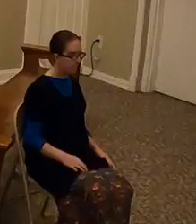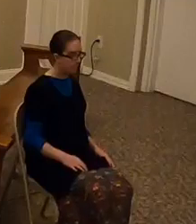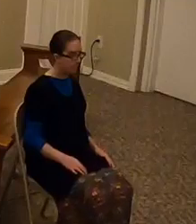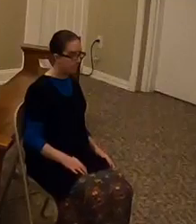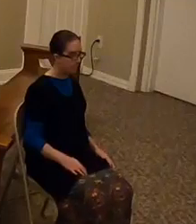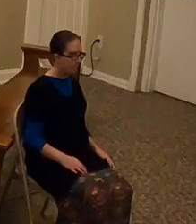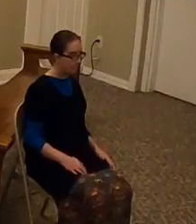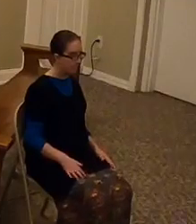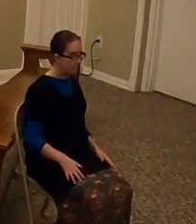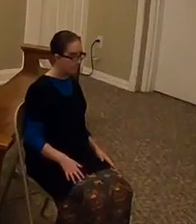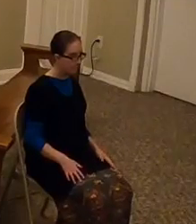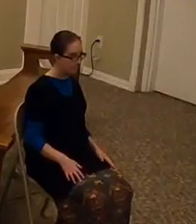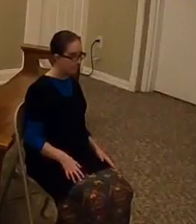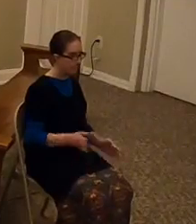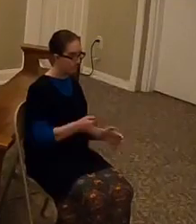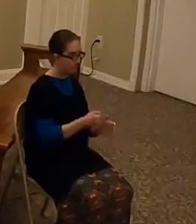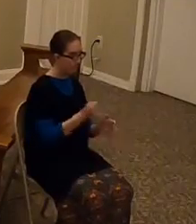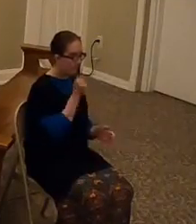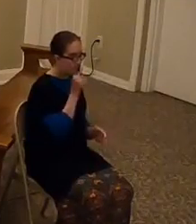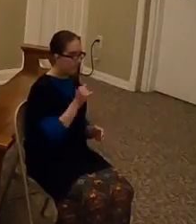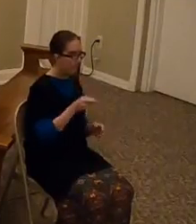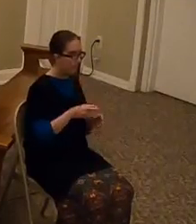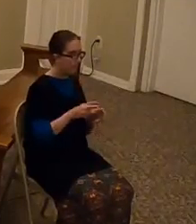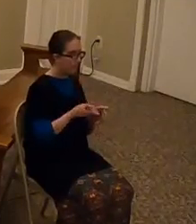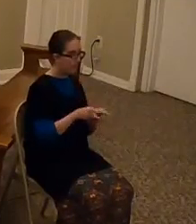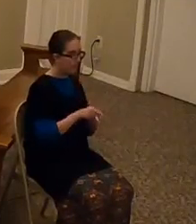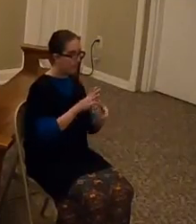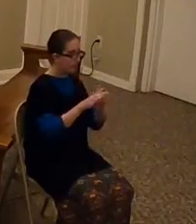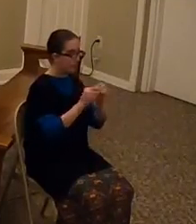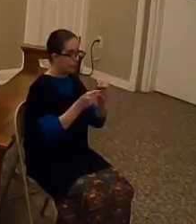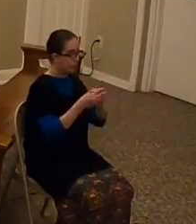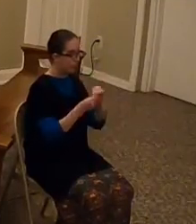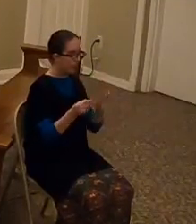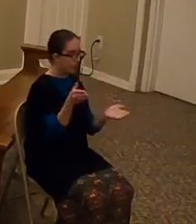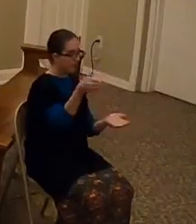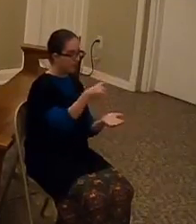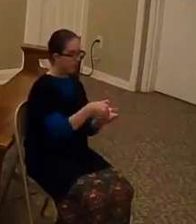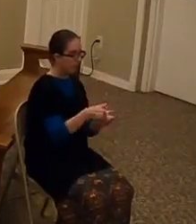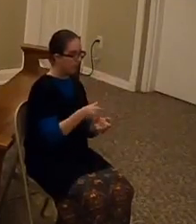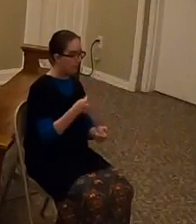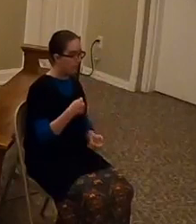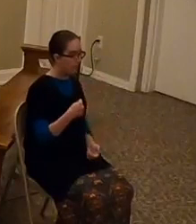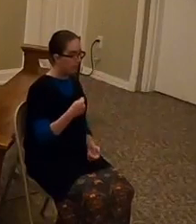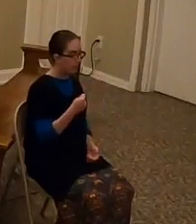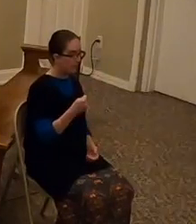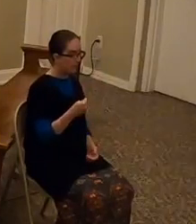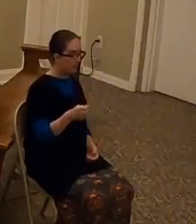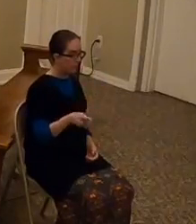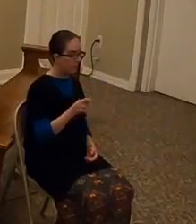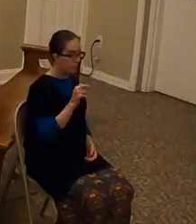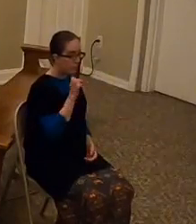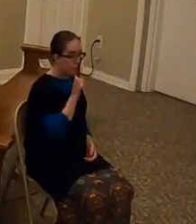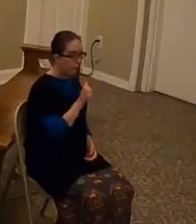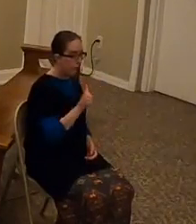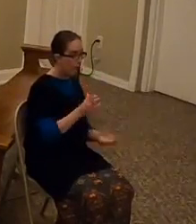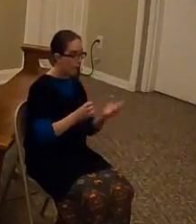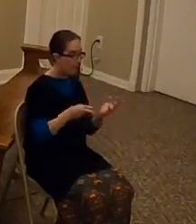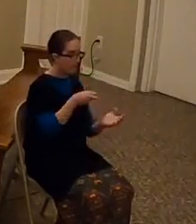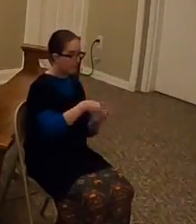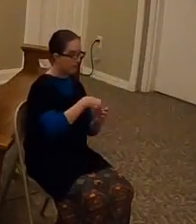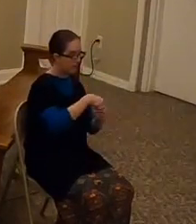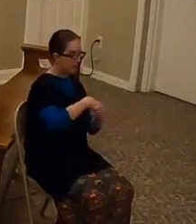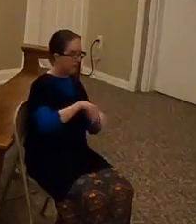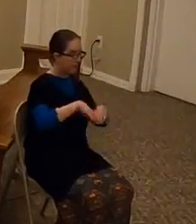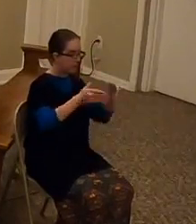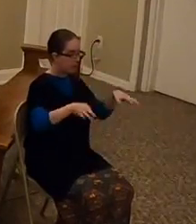Amen. It's the same scenario all over again. Amen. They're not willing to stand in the